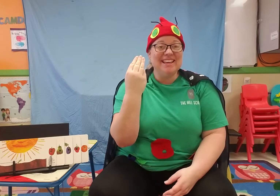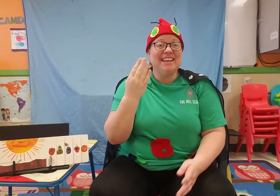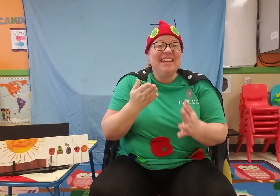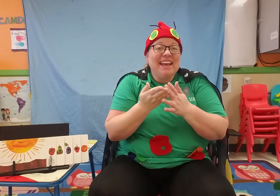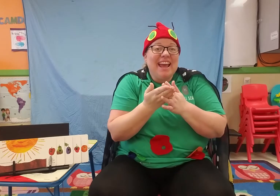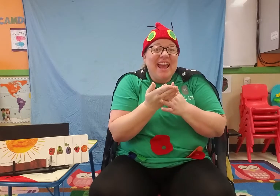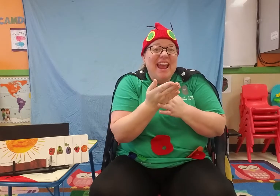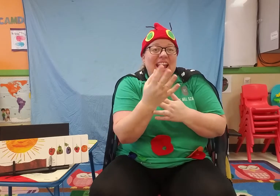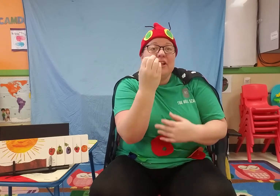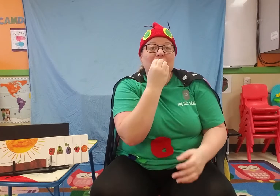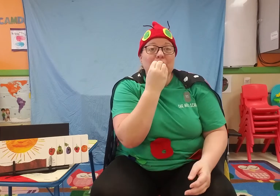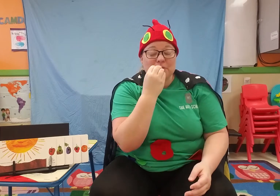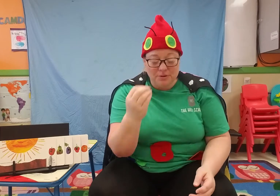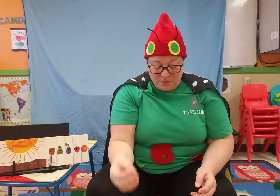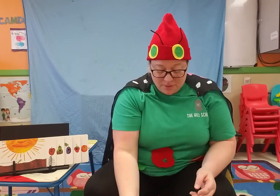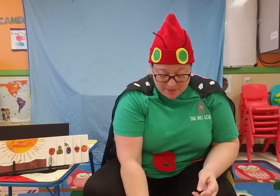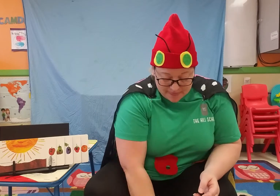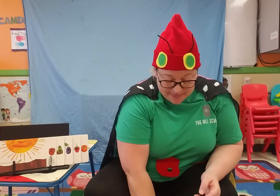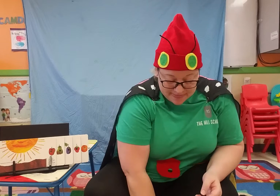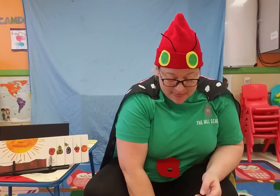he ate through